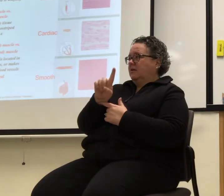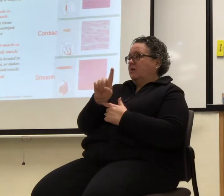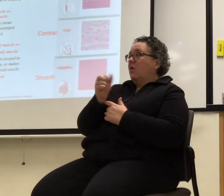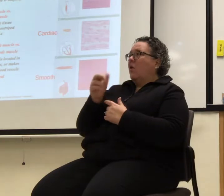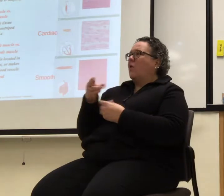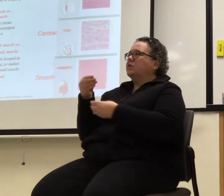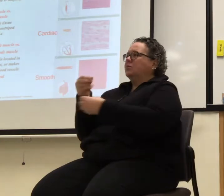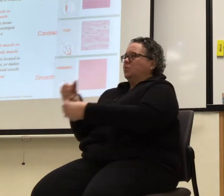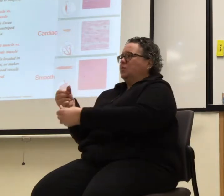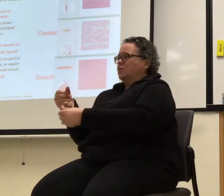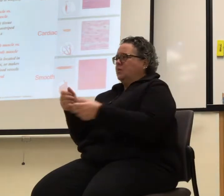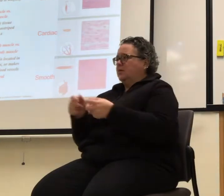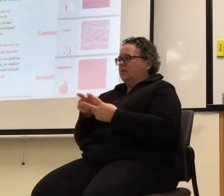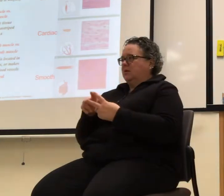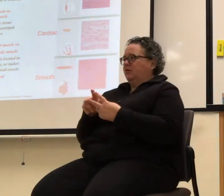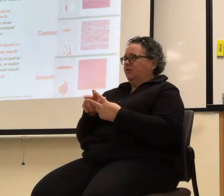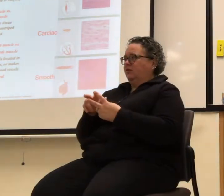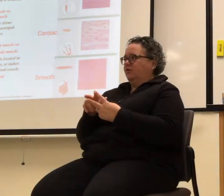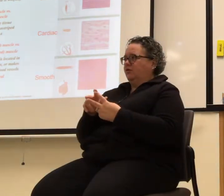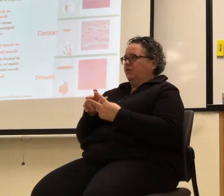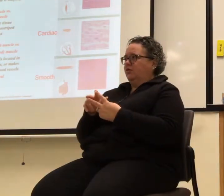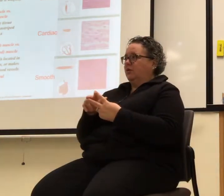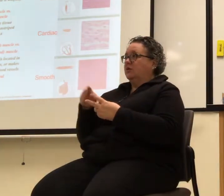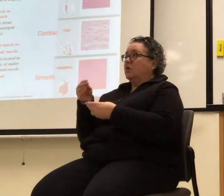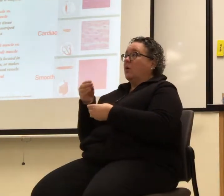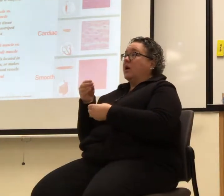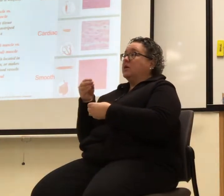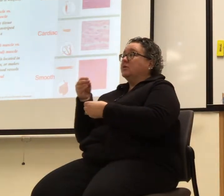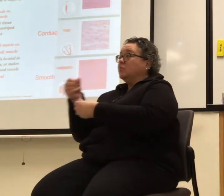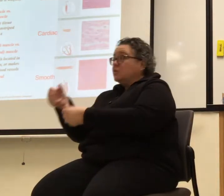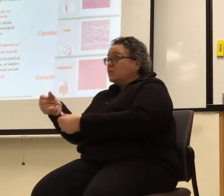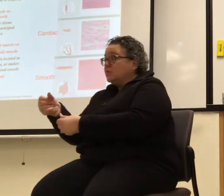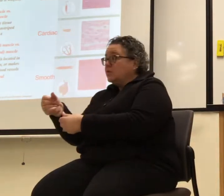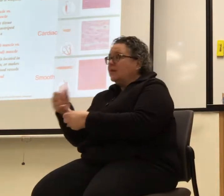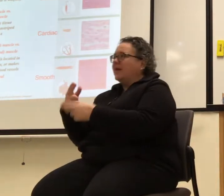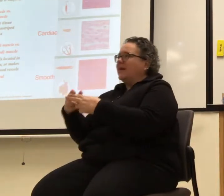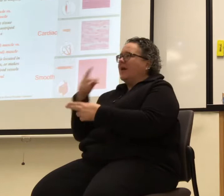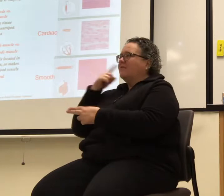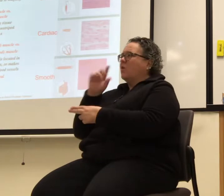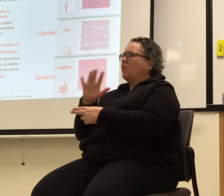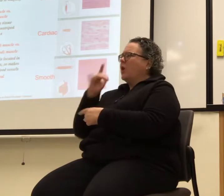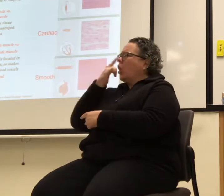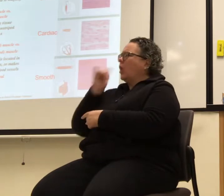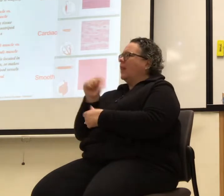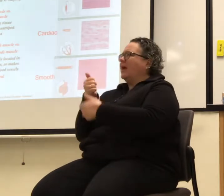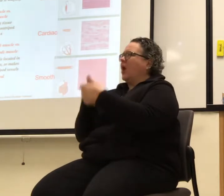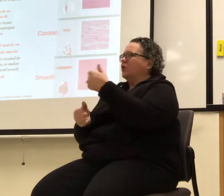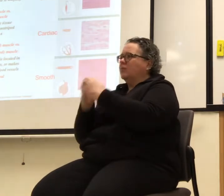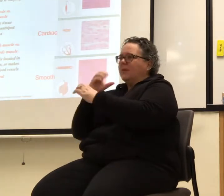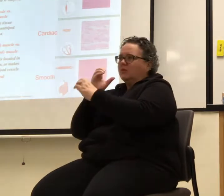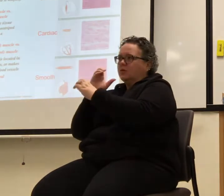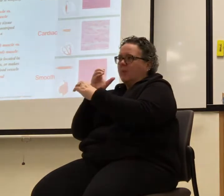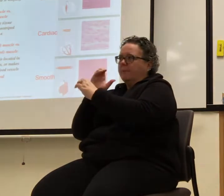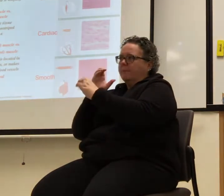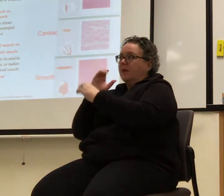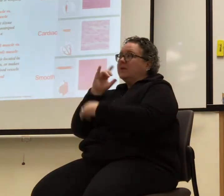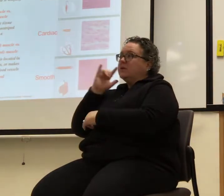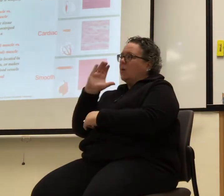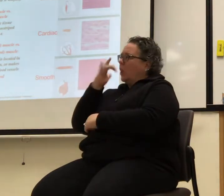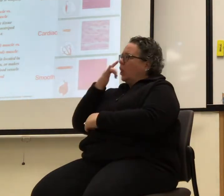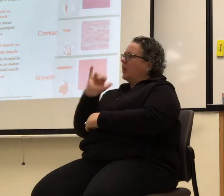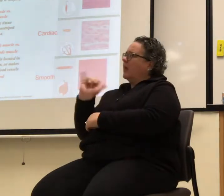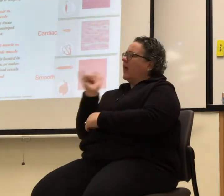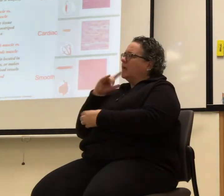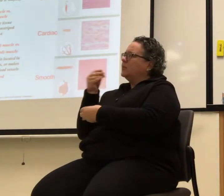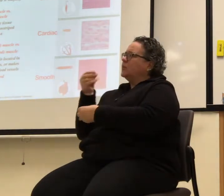or smooth. So smooth muscle is named for its appearance under the microscope. It appears smooth, not